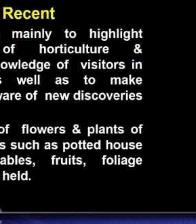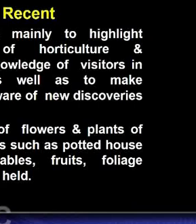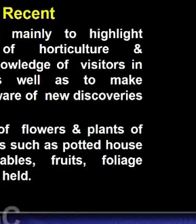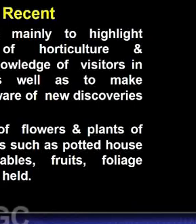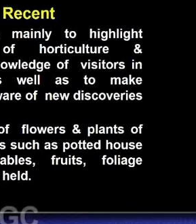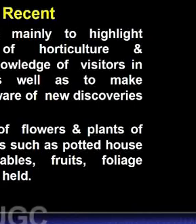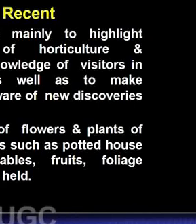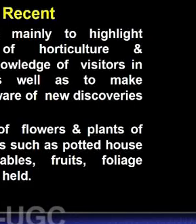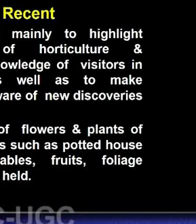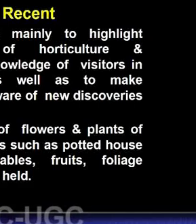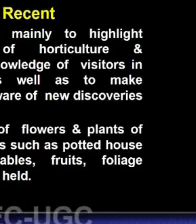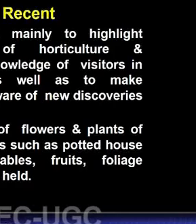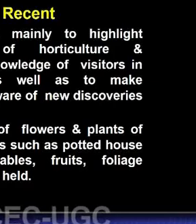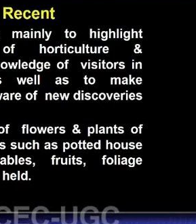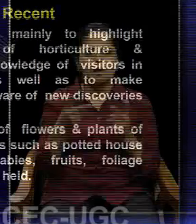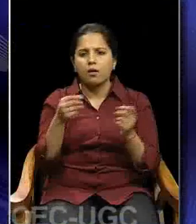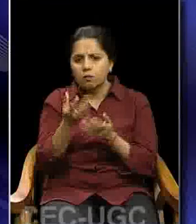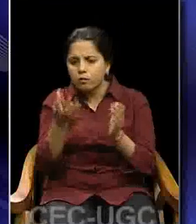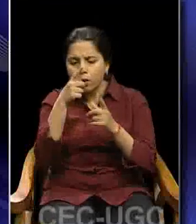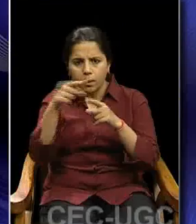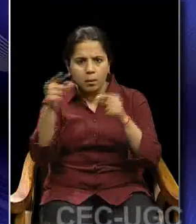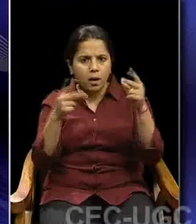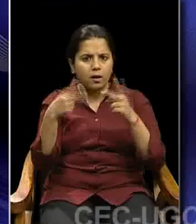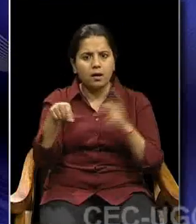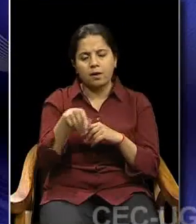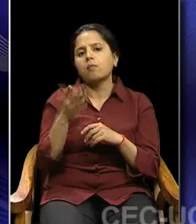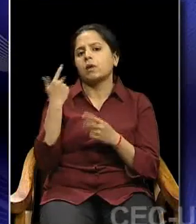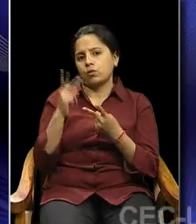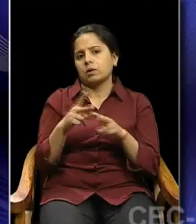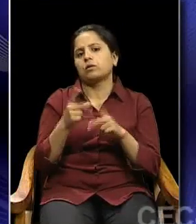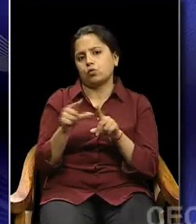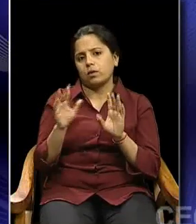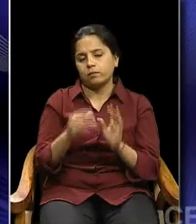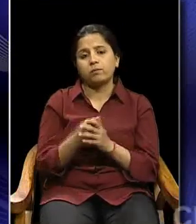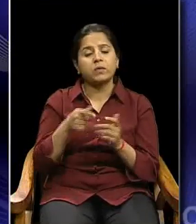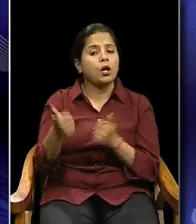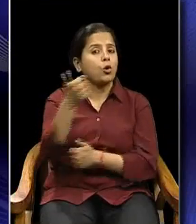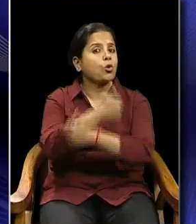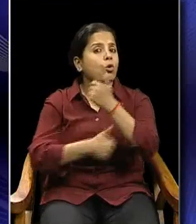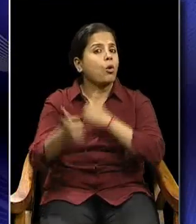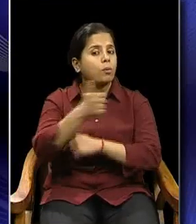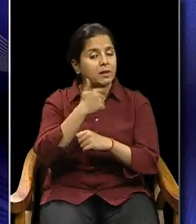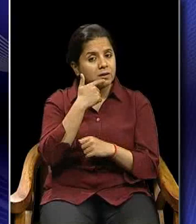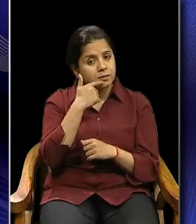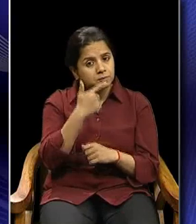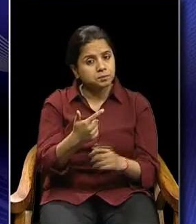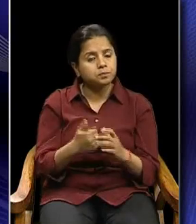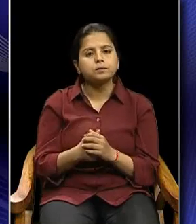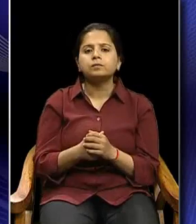fruits, foliage plants, etc., they are also being held. So these competitions of